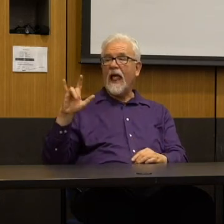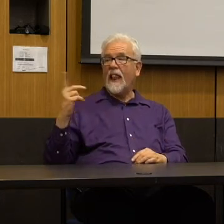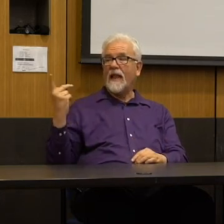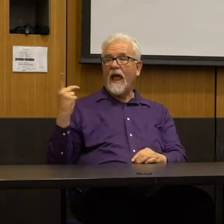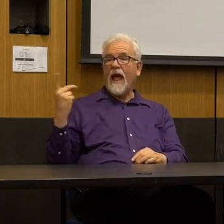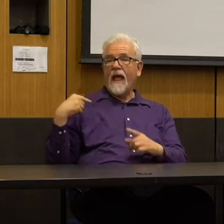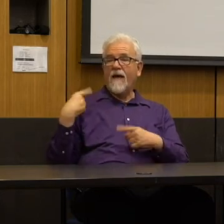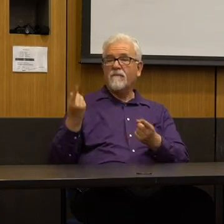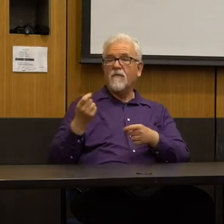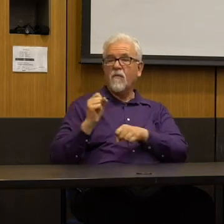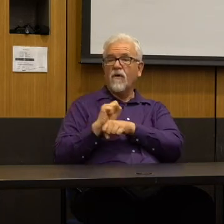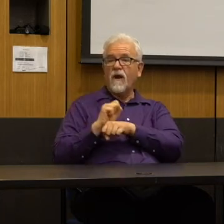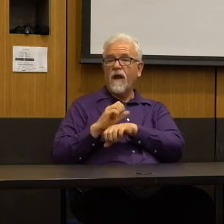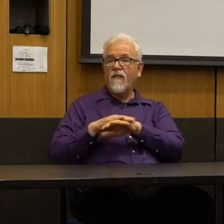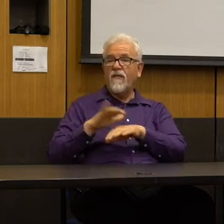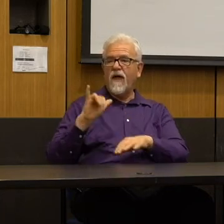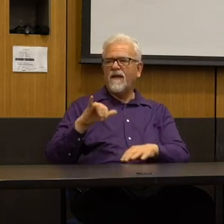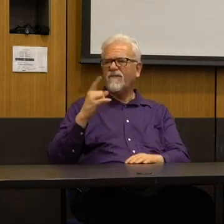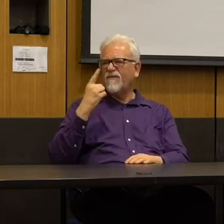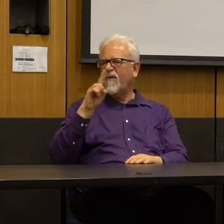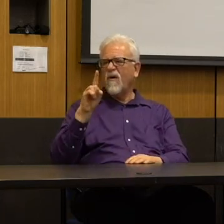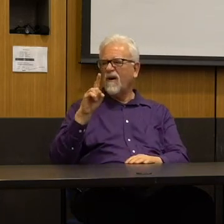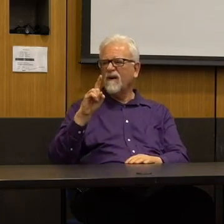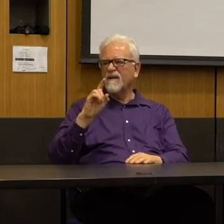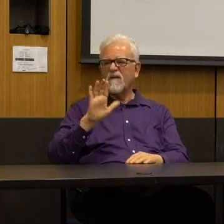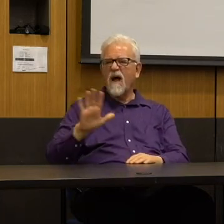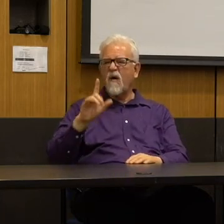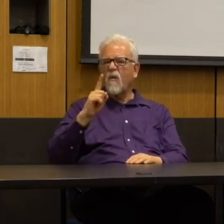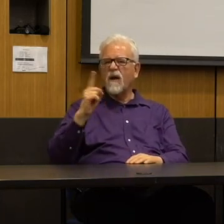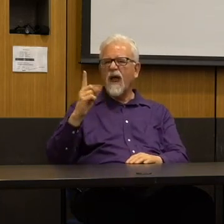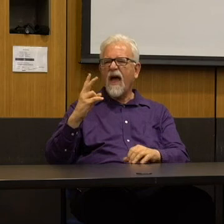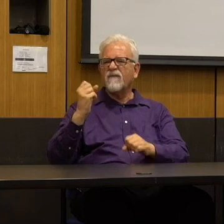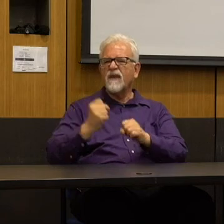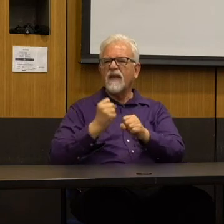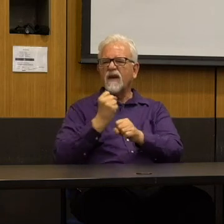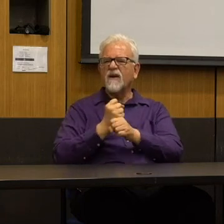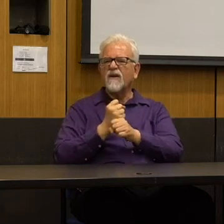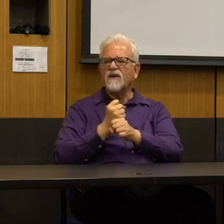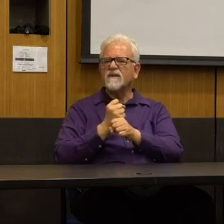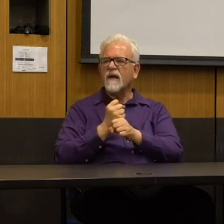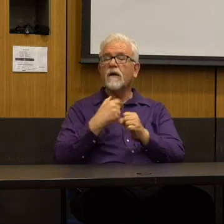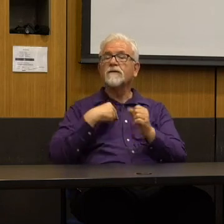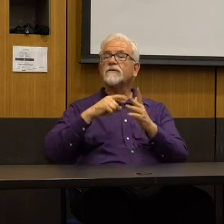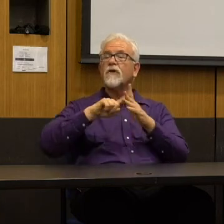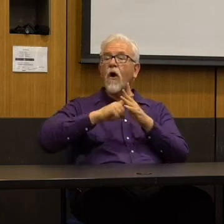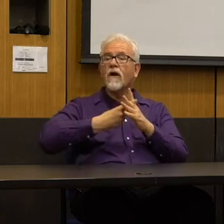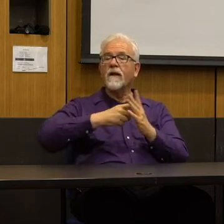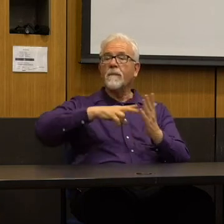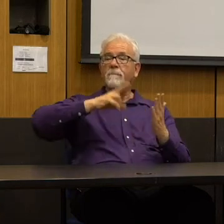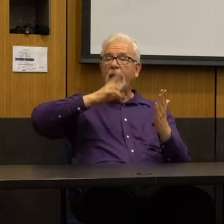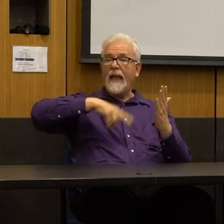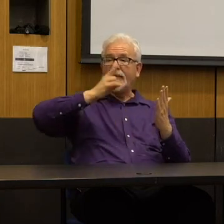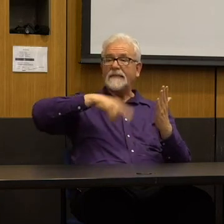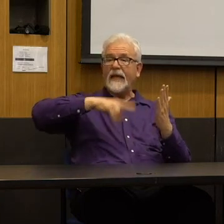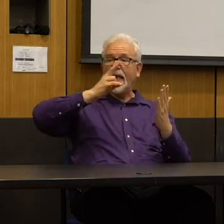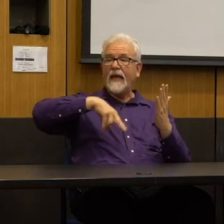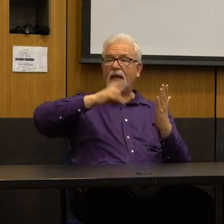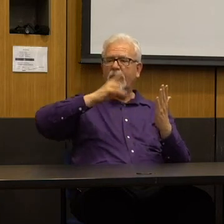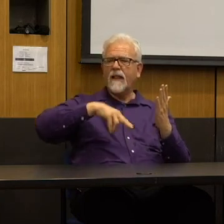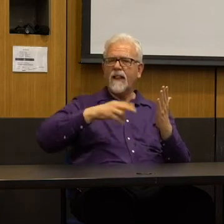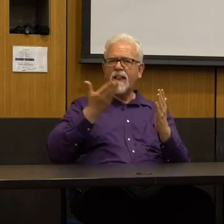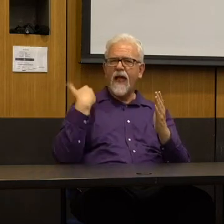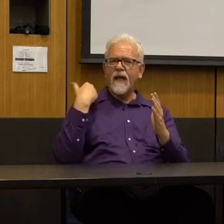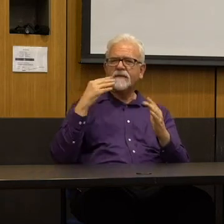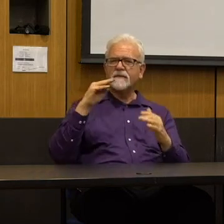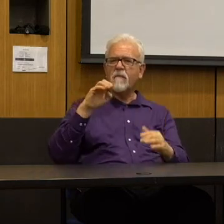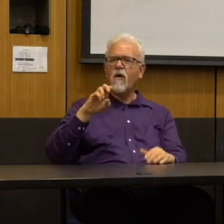on it for about a year and a half. We started painting last